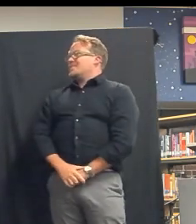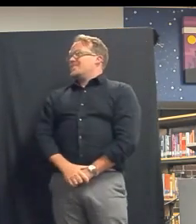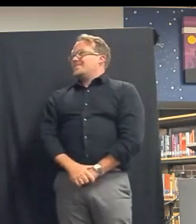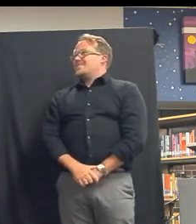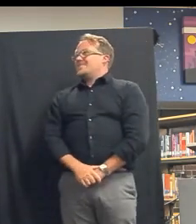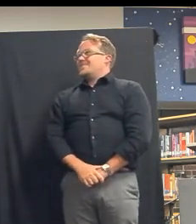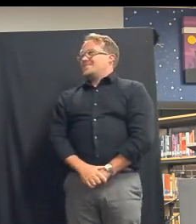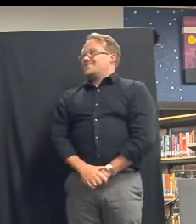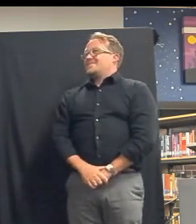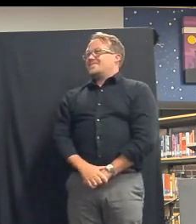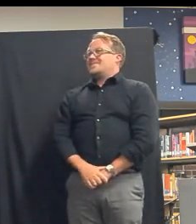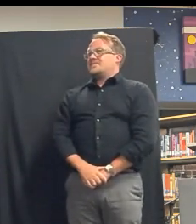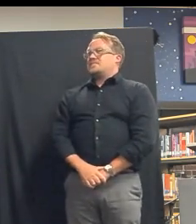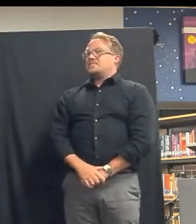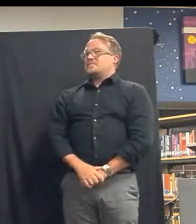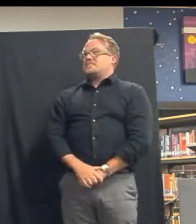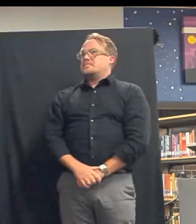Definitely. Mhm.